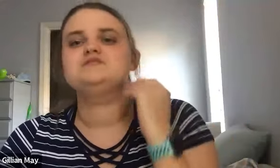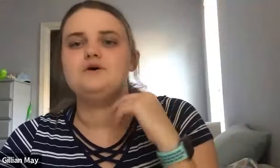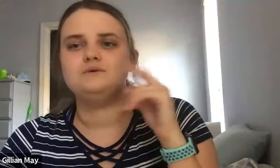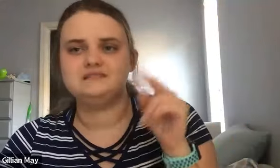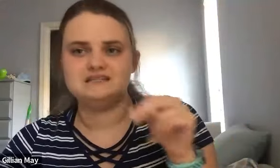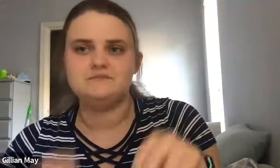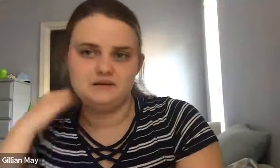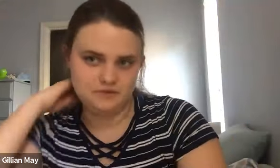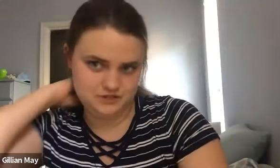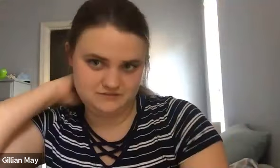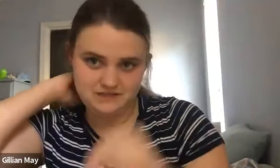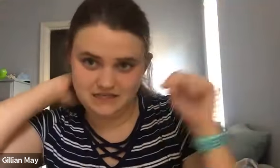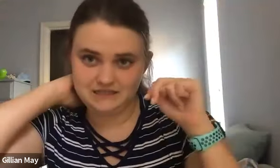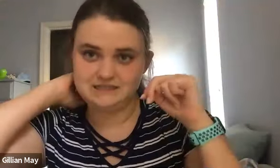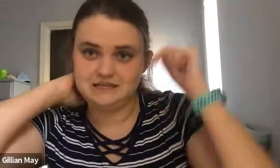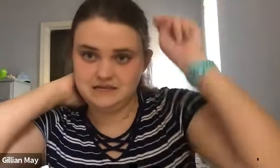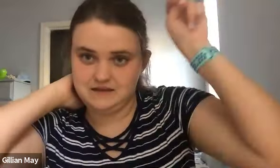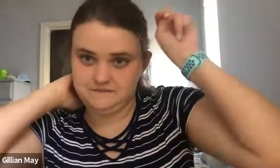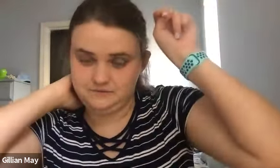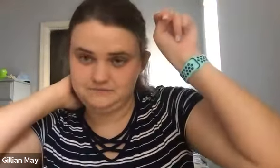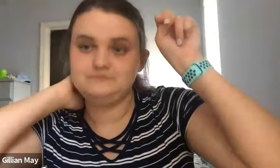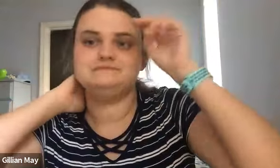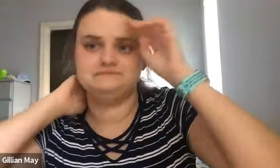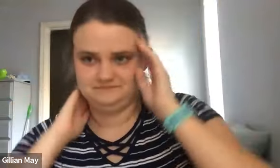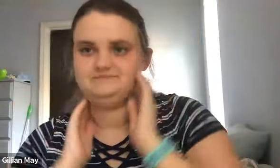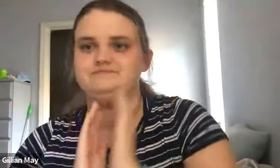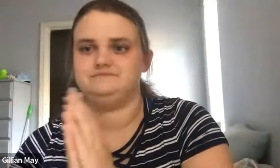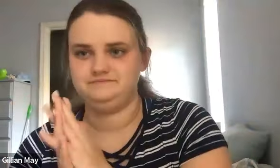So it's that same kind of motion, niece, nephew.